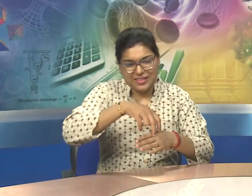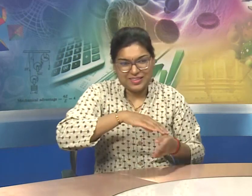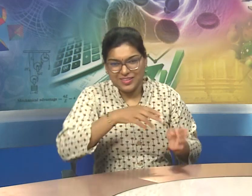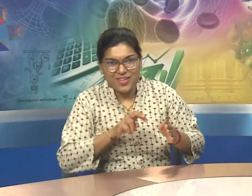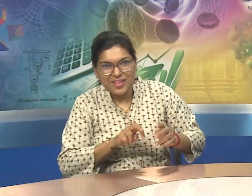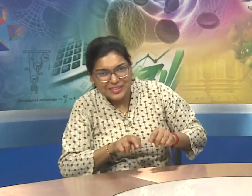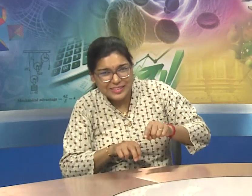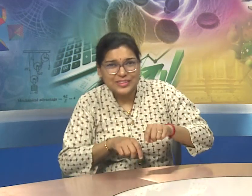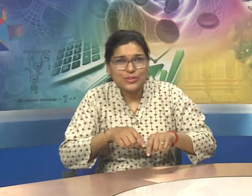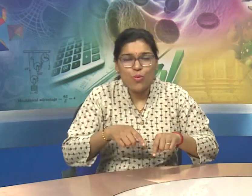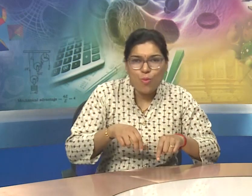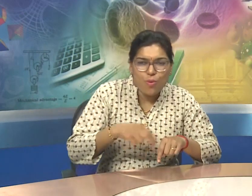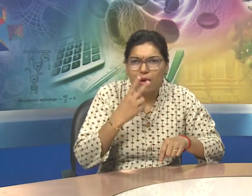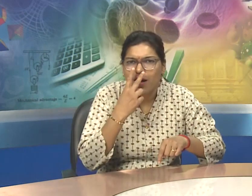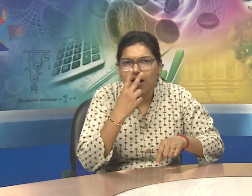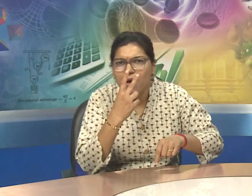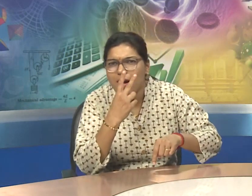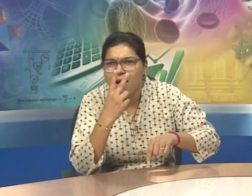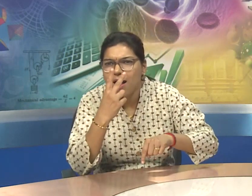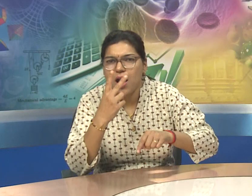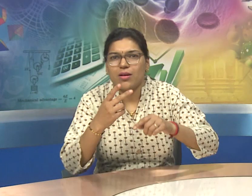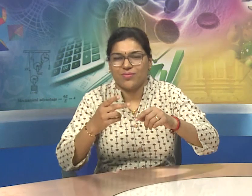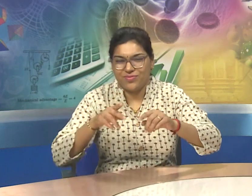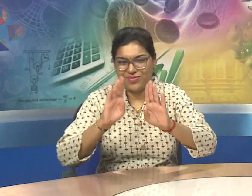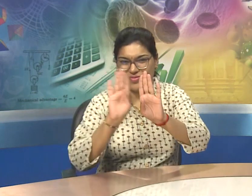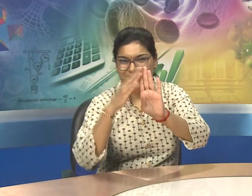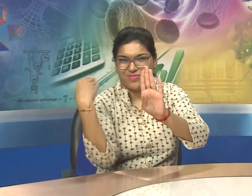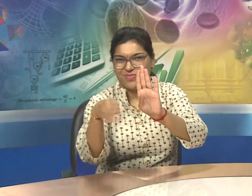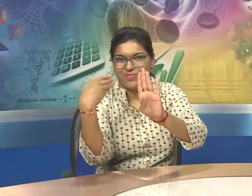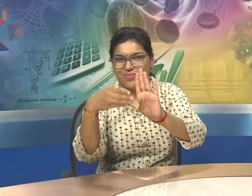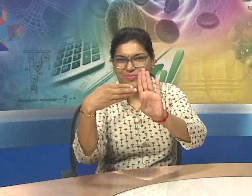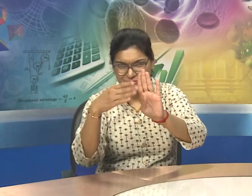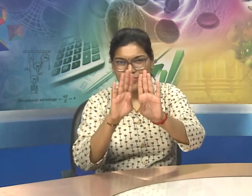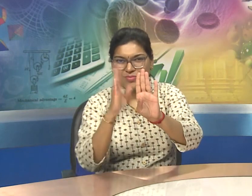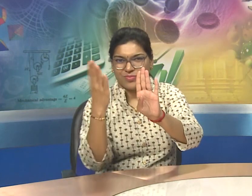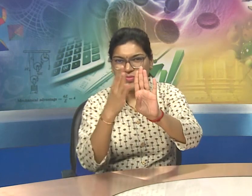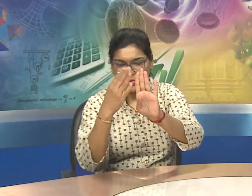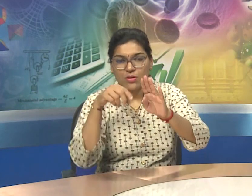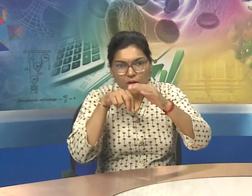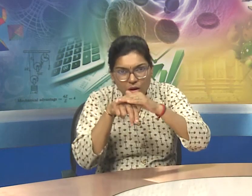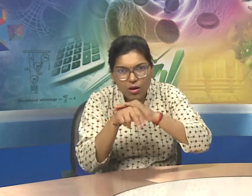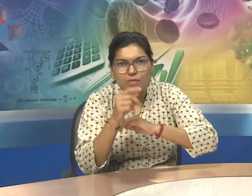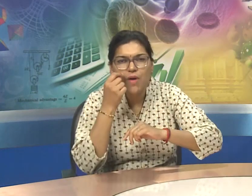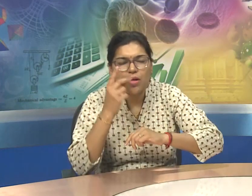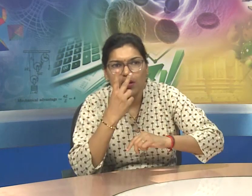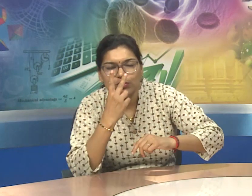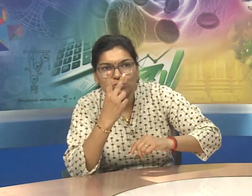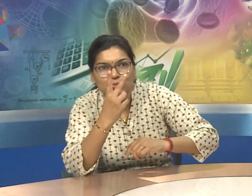work on the sculpture. So the old man thought he along with his son would finish the statue